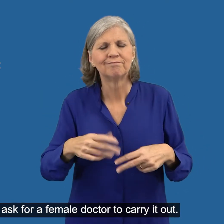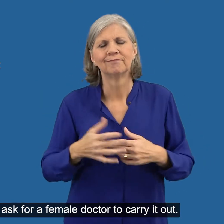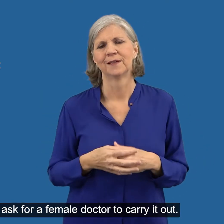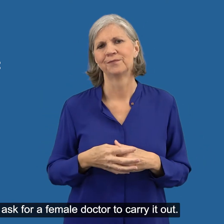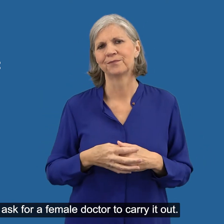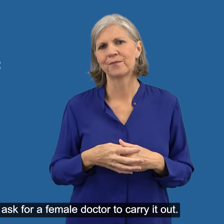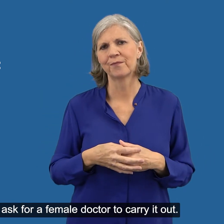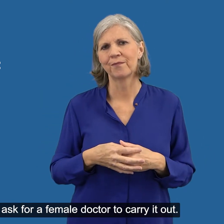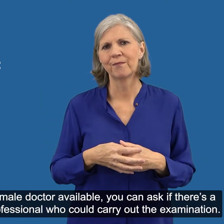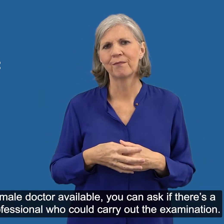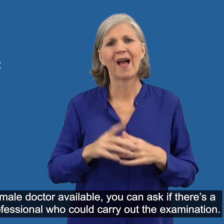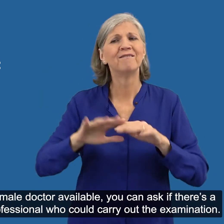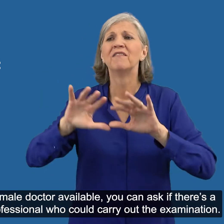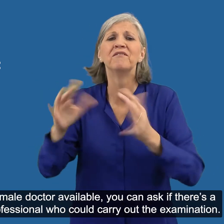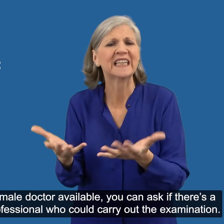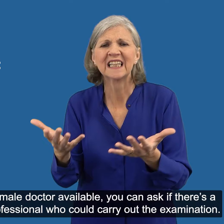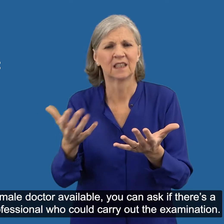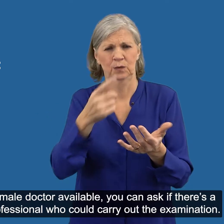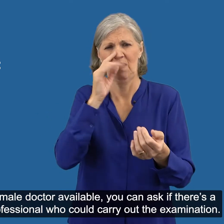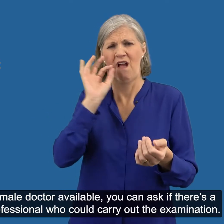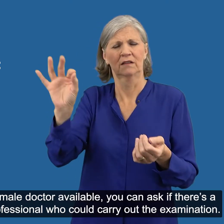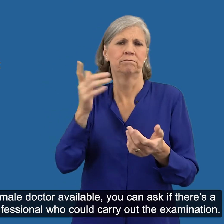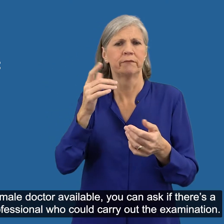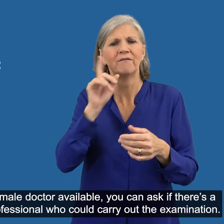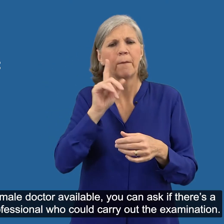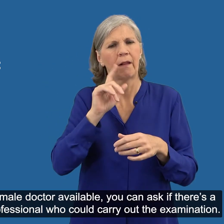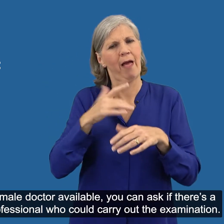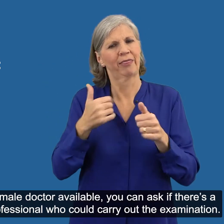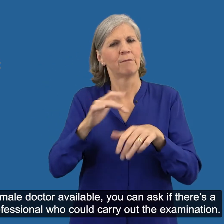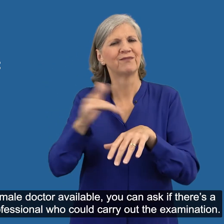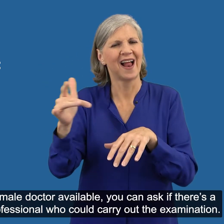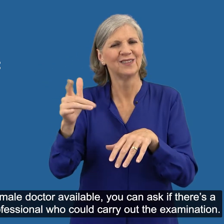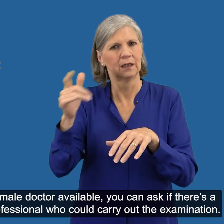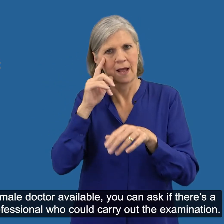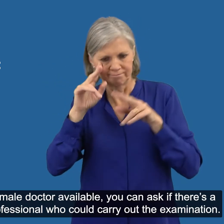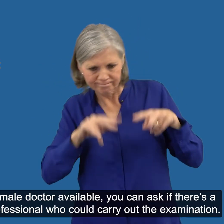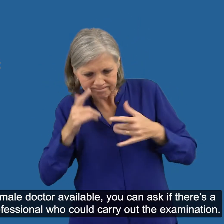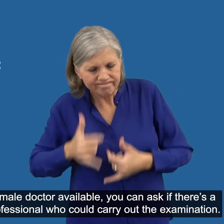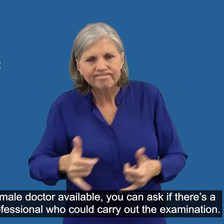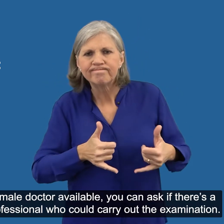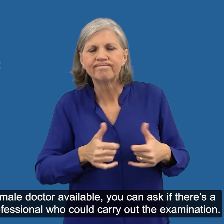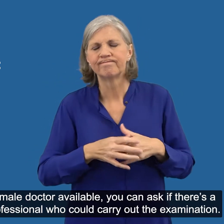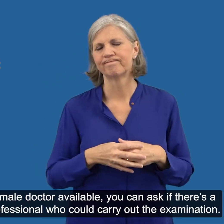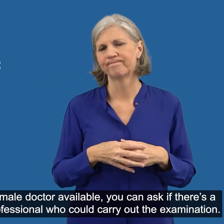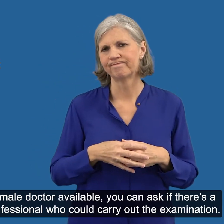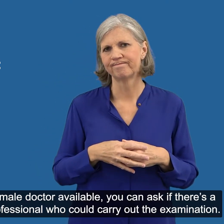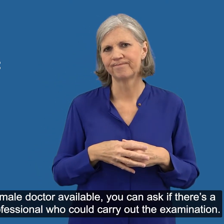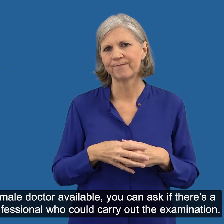female doctor to carry it out. If there isn't a female doctor available, you can ask if there's a female health professional who could carry out